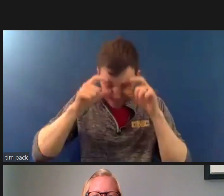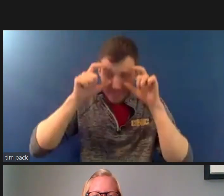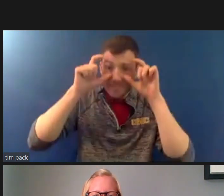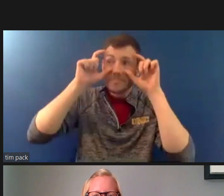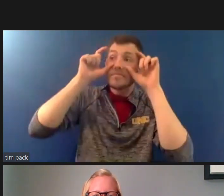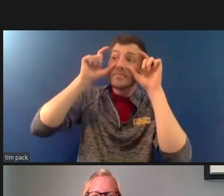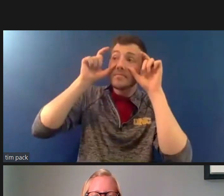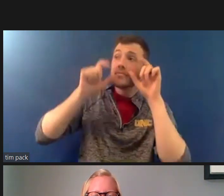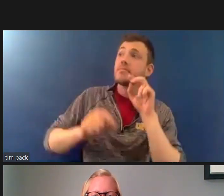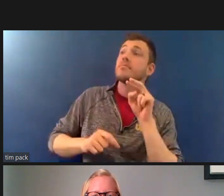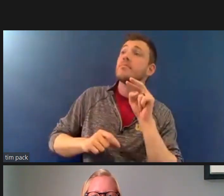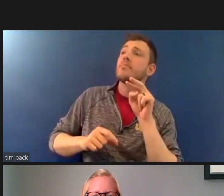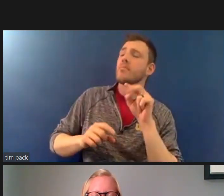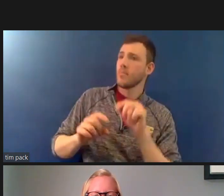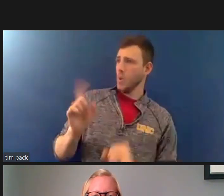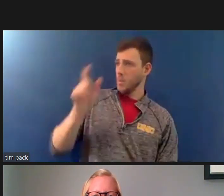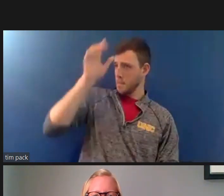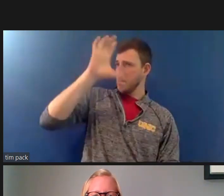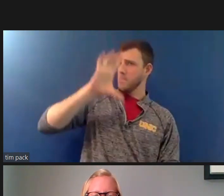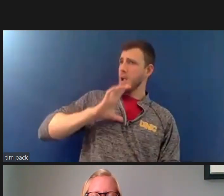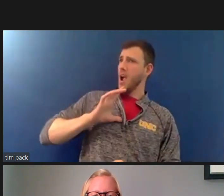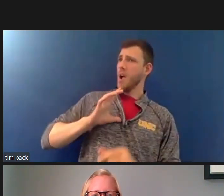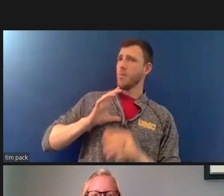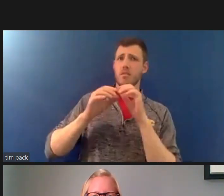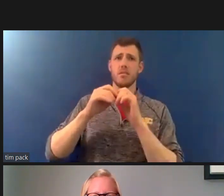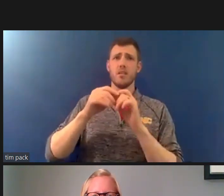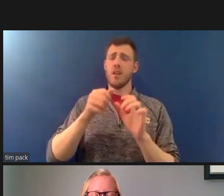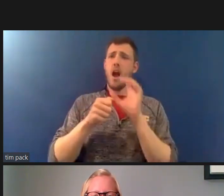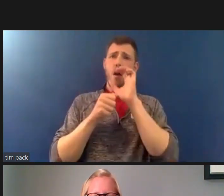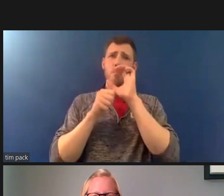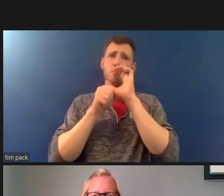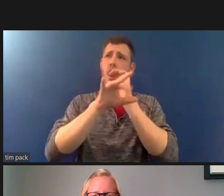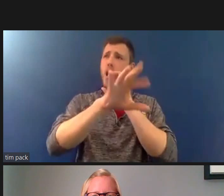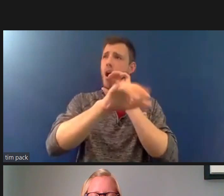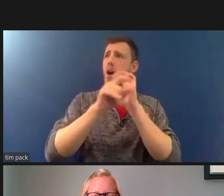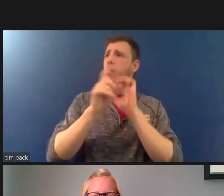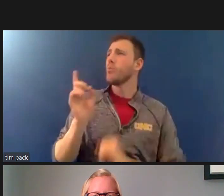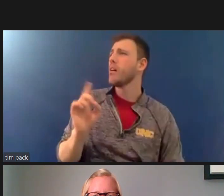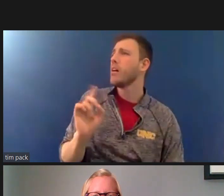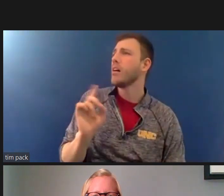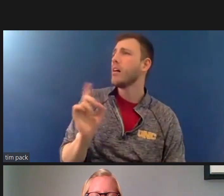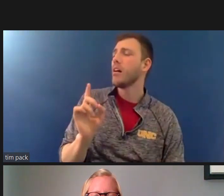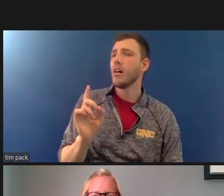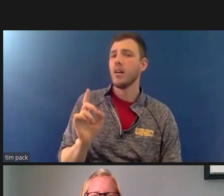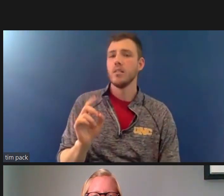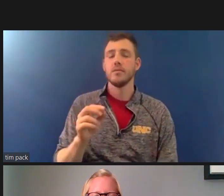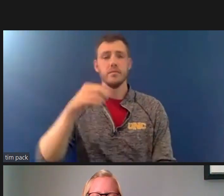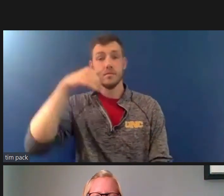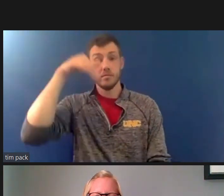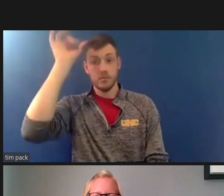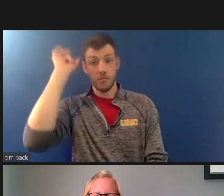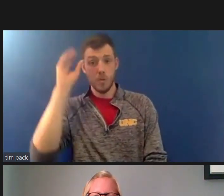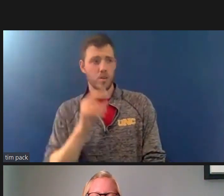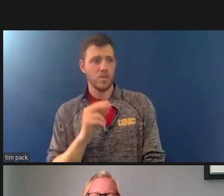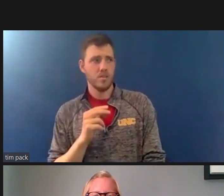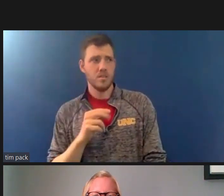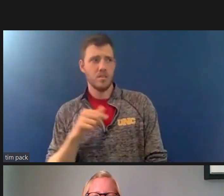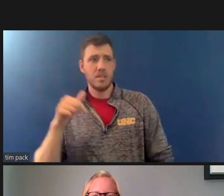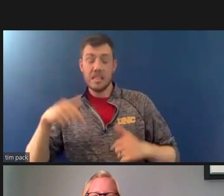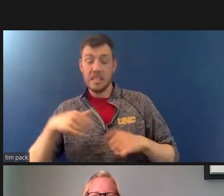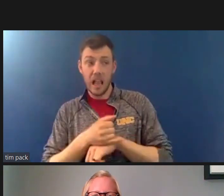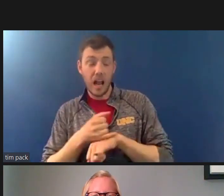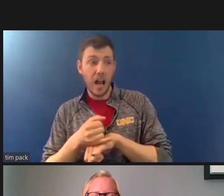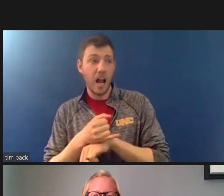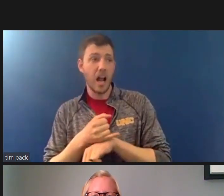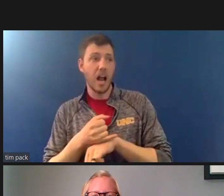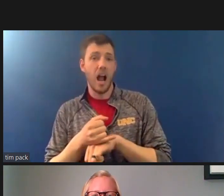spectacles. "Where's the man with the megaphone?" The fair boy shook his head. "This is an island. At least I think it's an island. That's